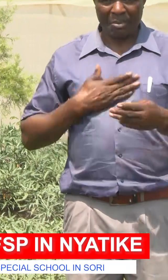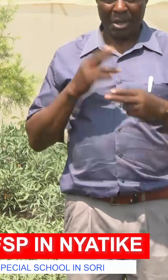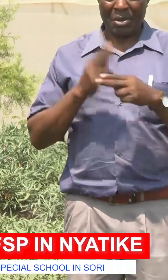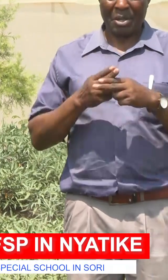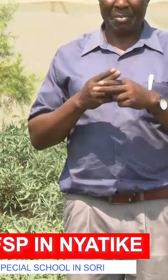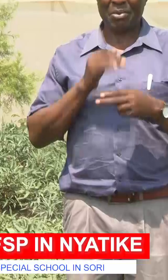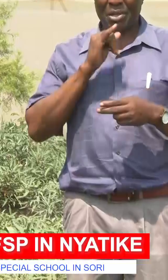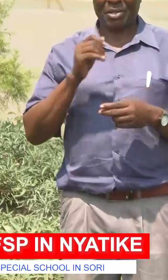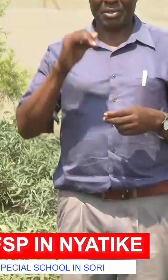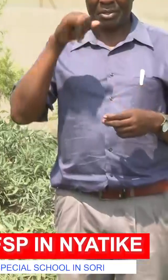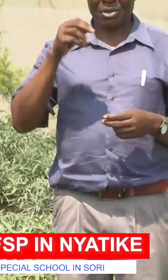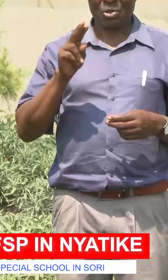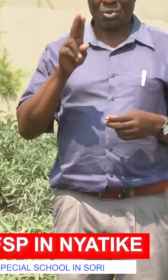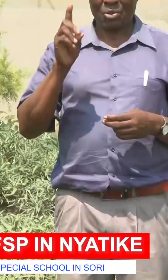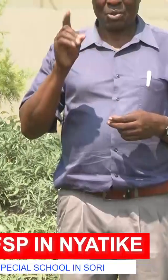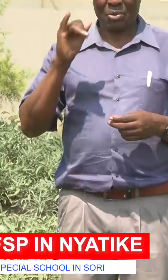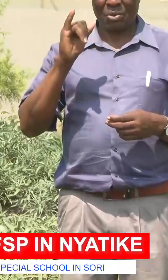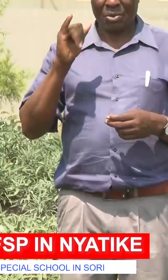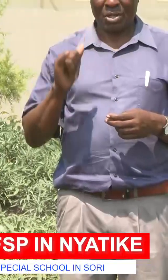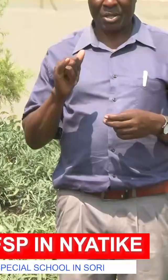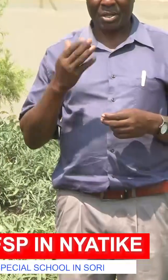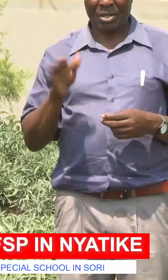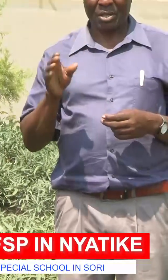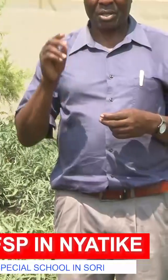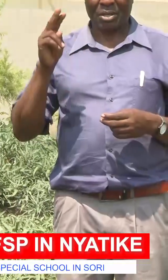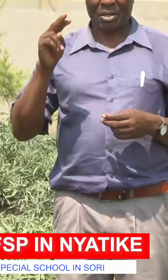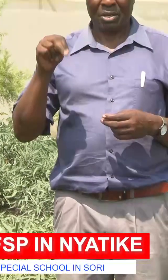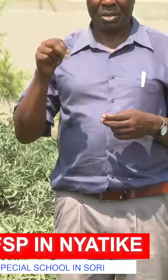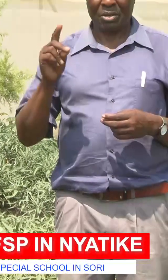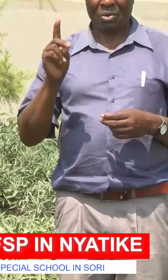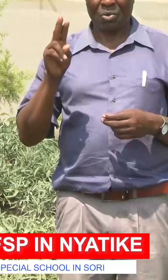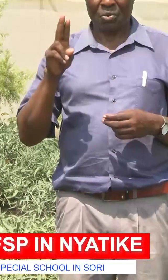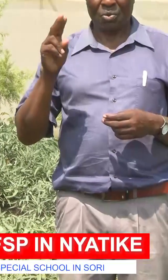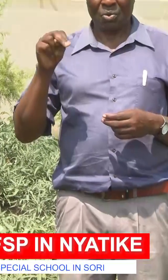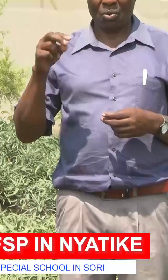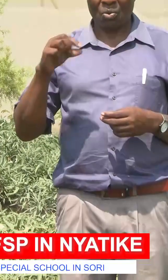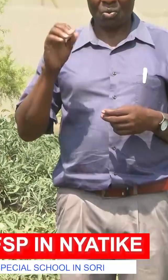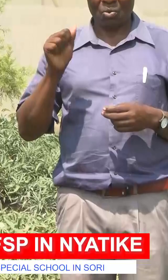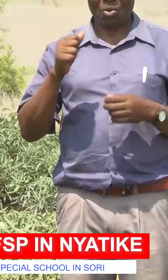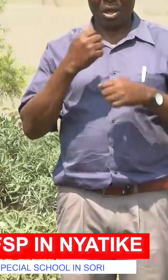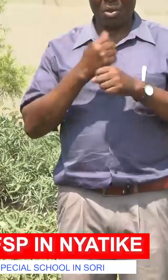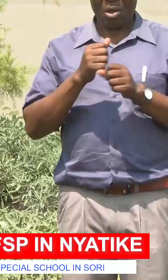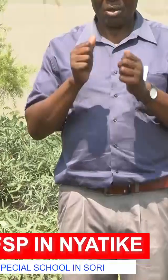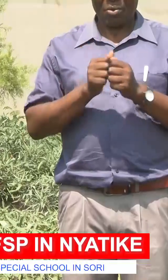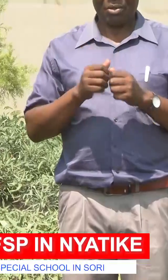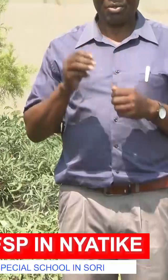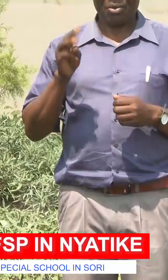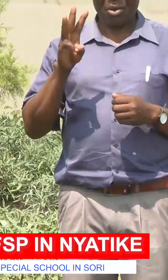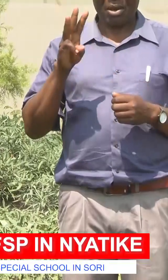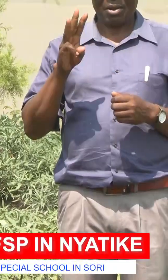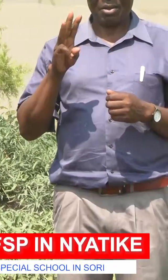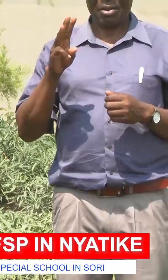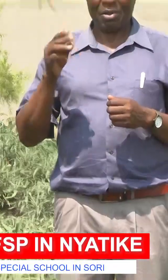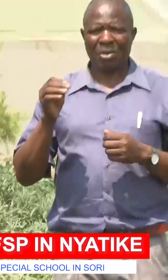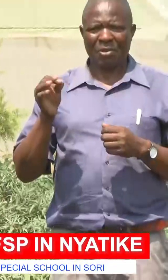My name is Judy Ndung'u. I work with the World Food Program, and I'm a program officer